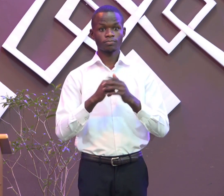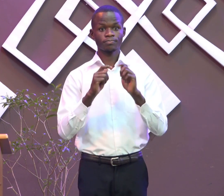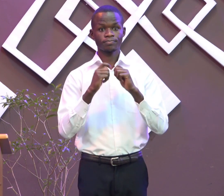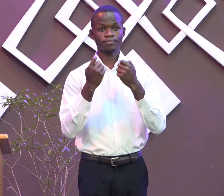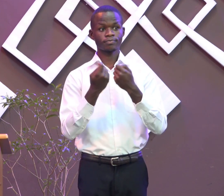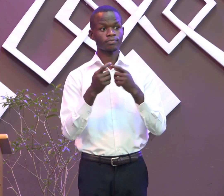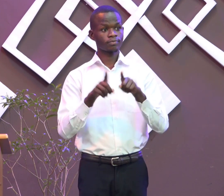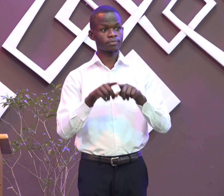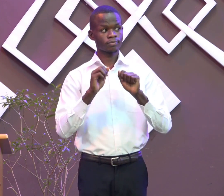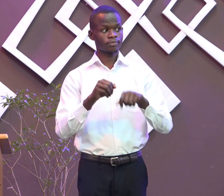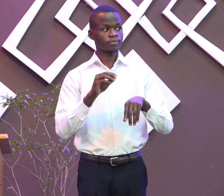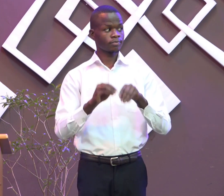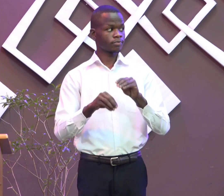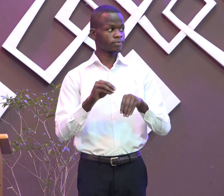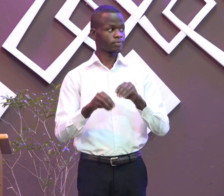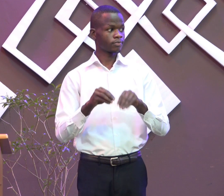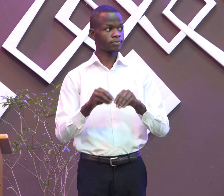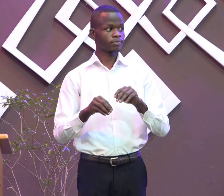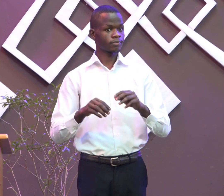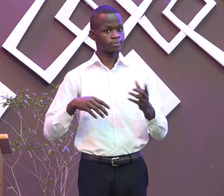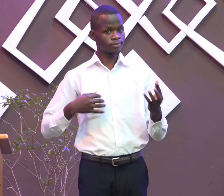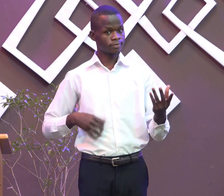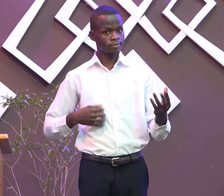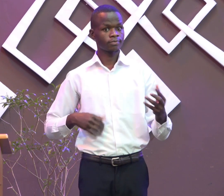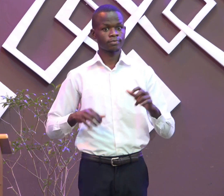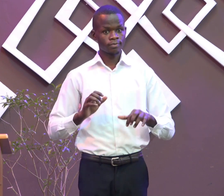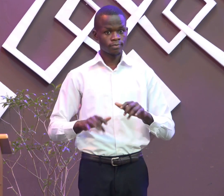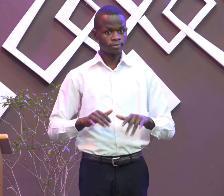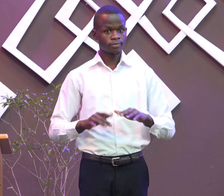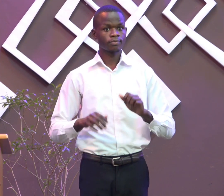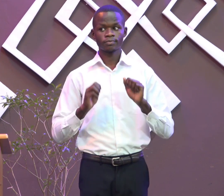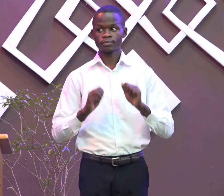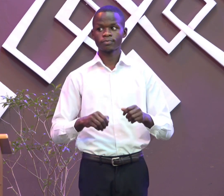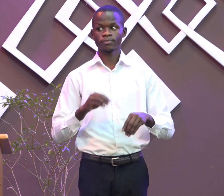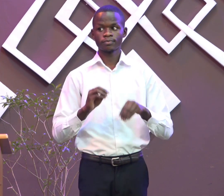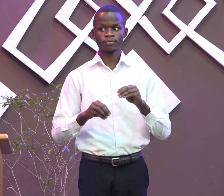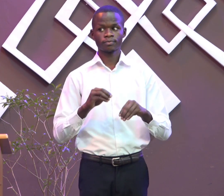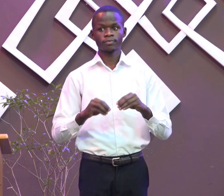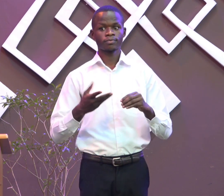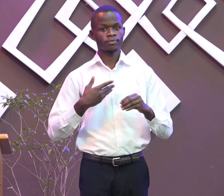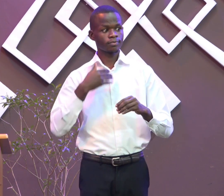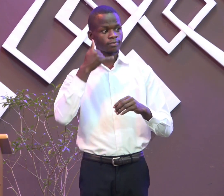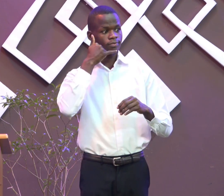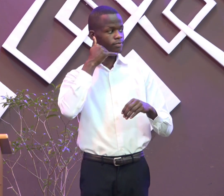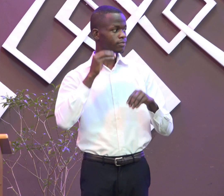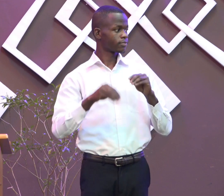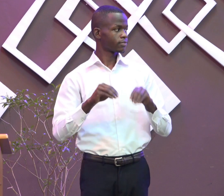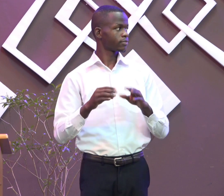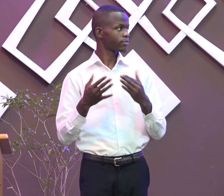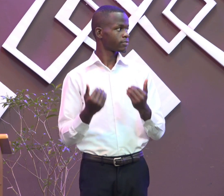Worship team, you can join us in giving. Abebiuma, enanga msoke mjisiri semu kwa tama simu tuweyo.